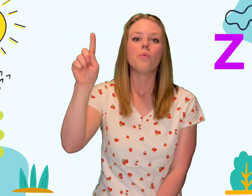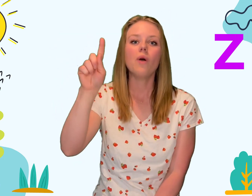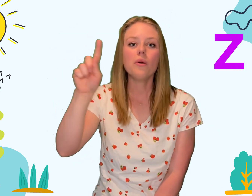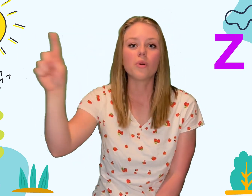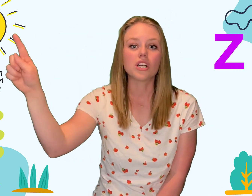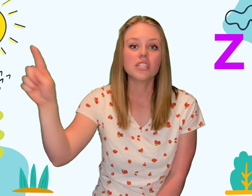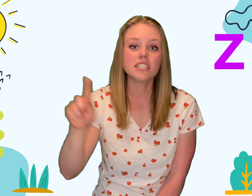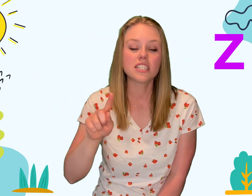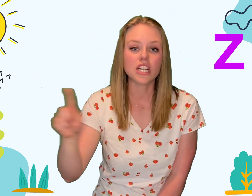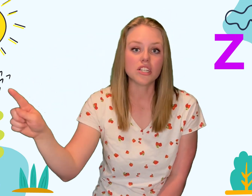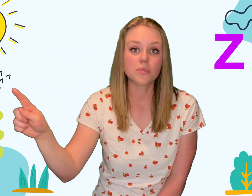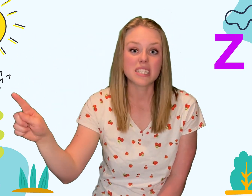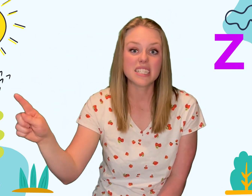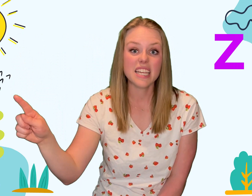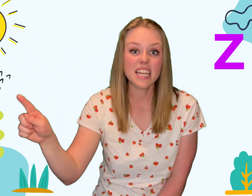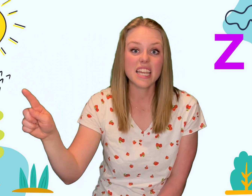What word starts with Z?